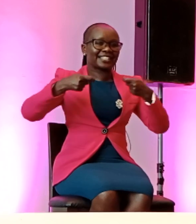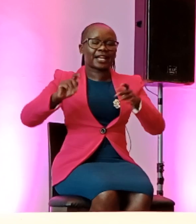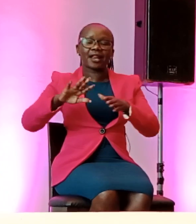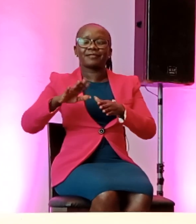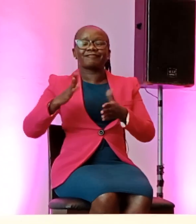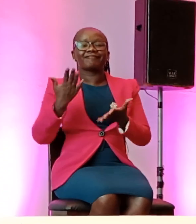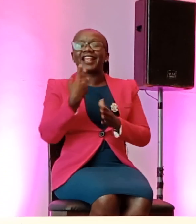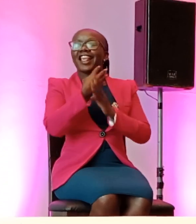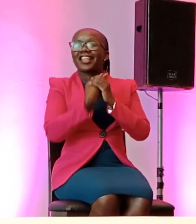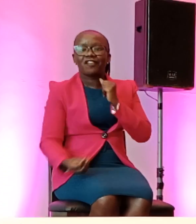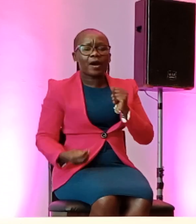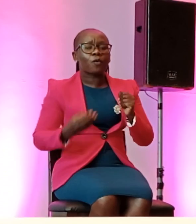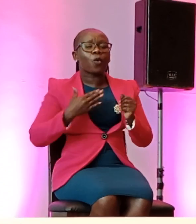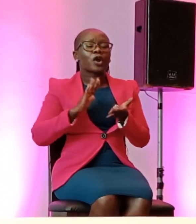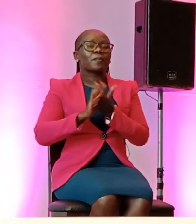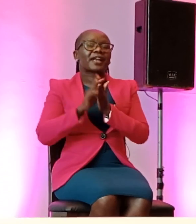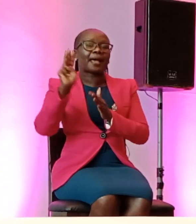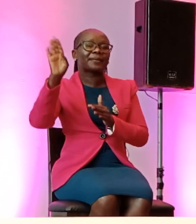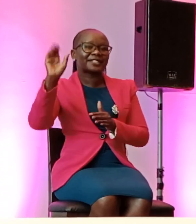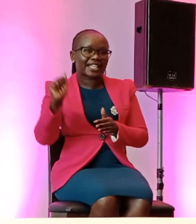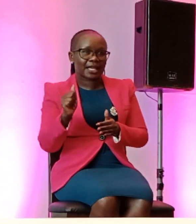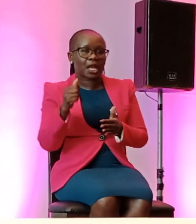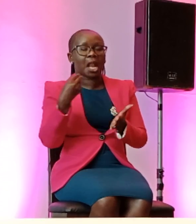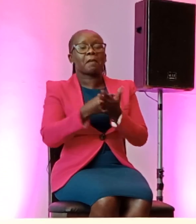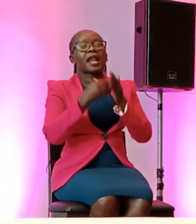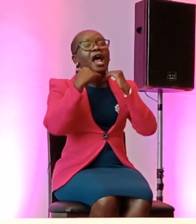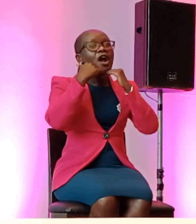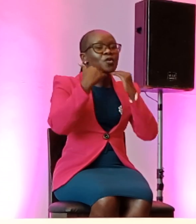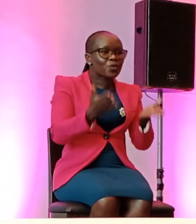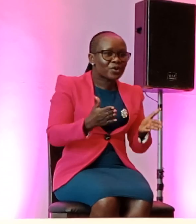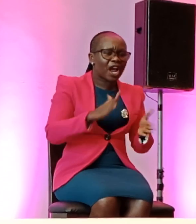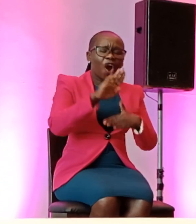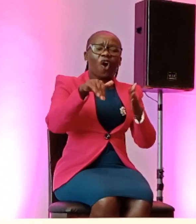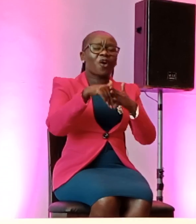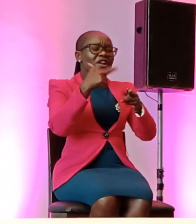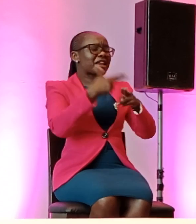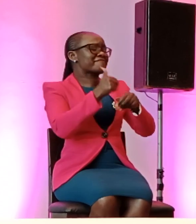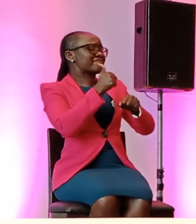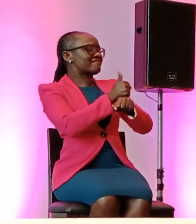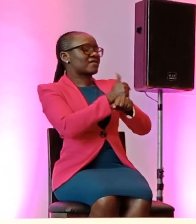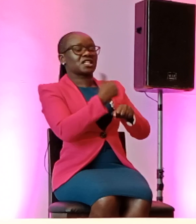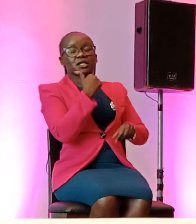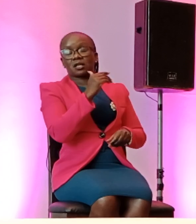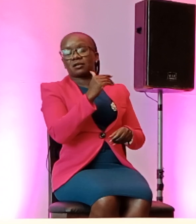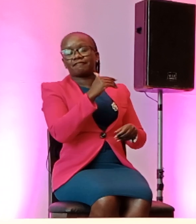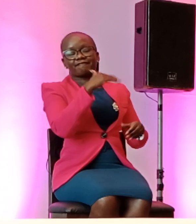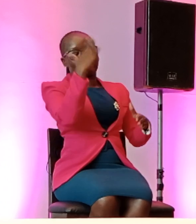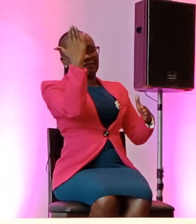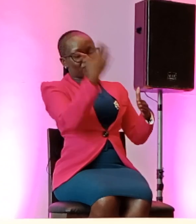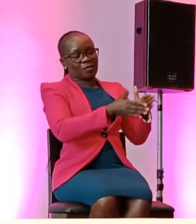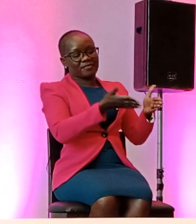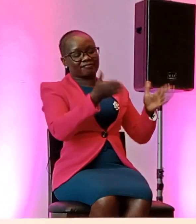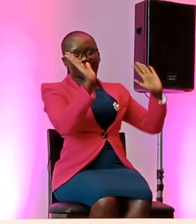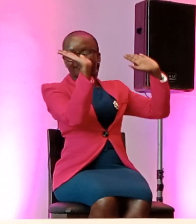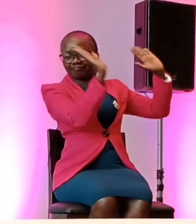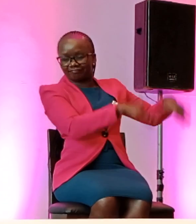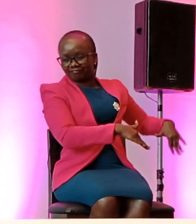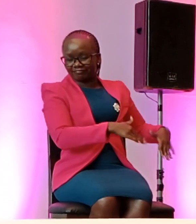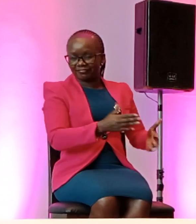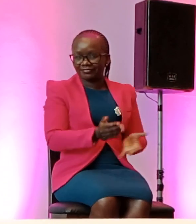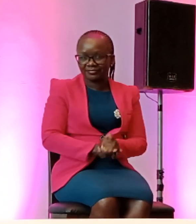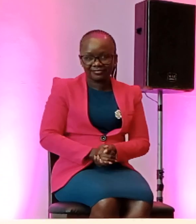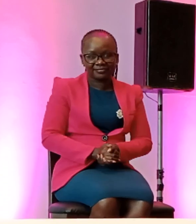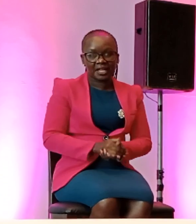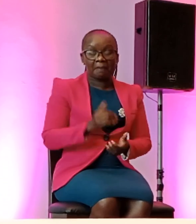up, they wanted to be MCS, no money, all these names. They said, this is monkey. I would not love